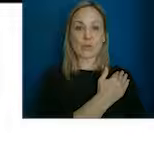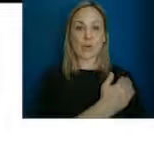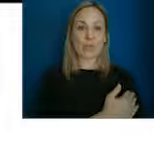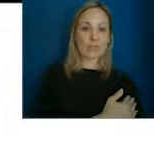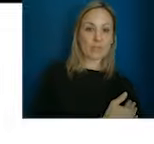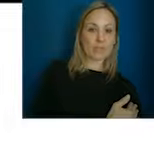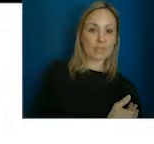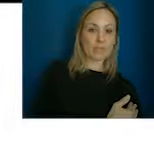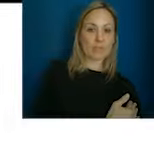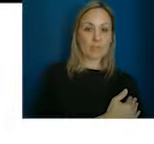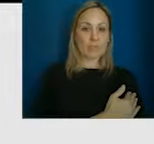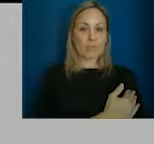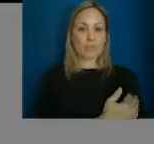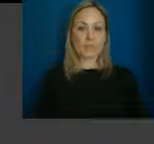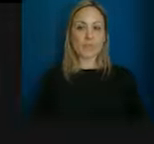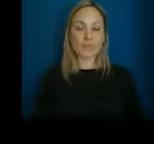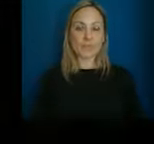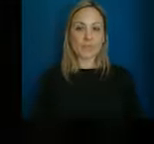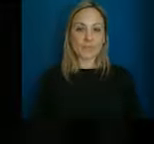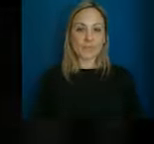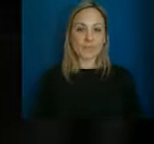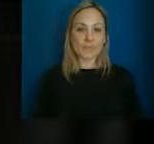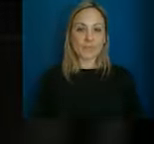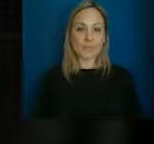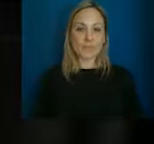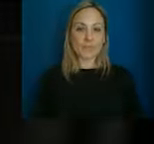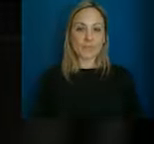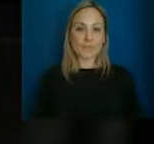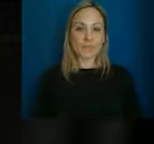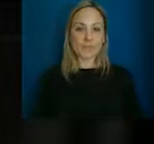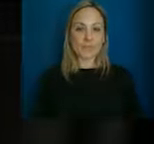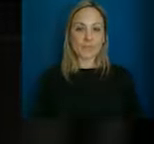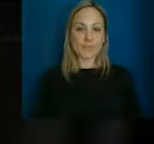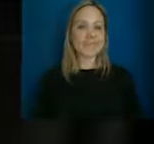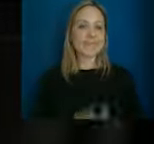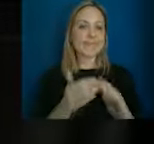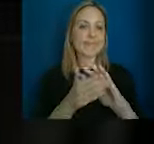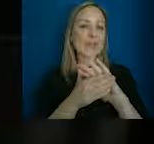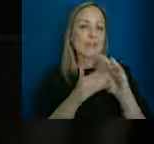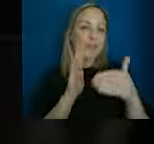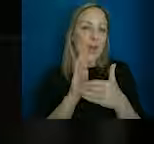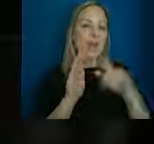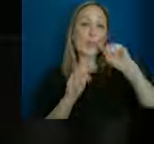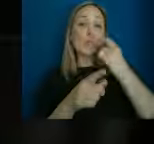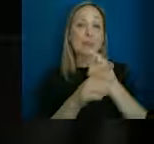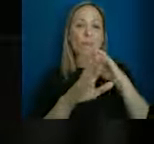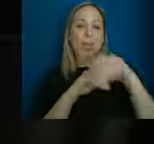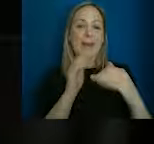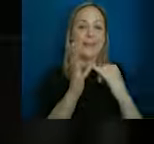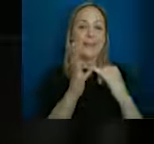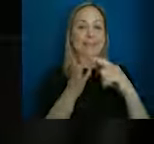Finally, we will look at the sign for seat. This is the sign for taking a seat.